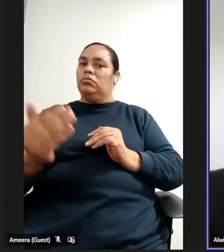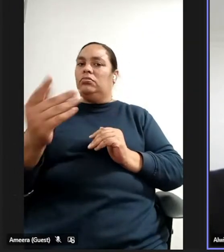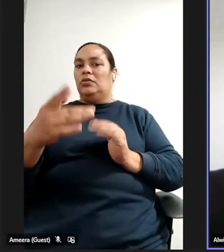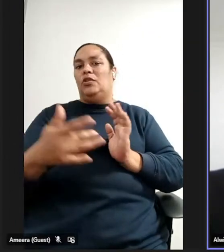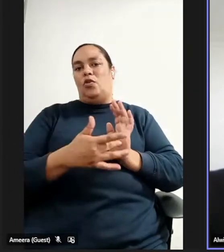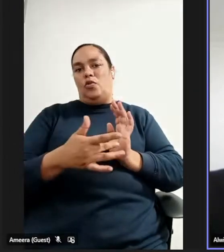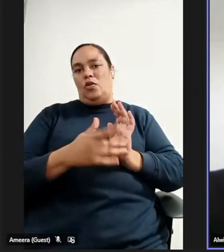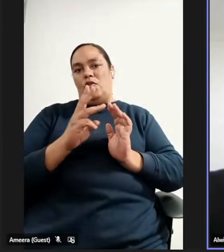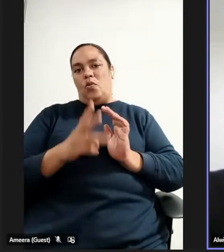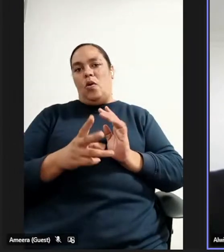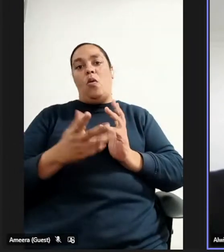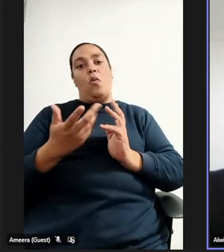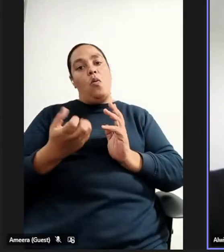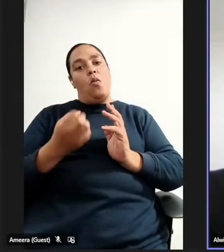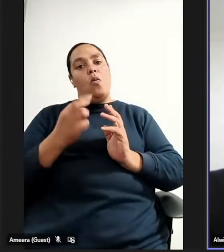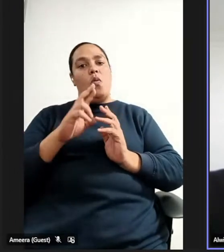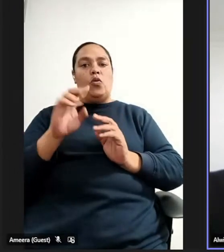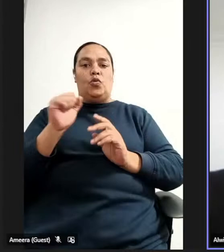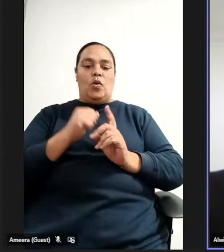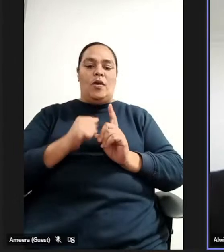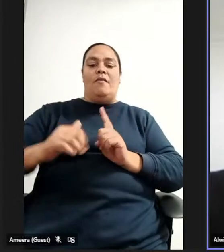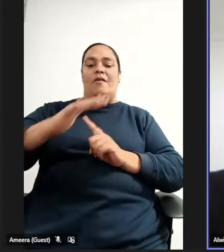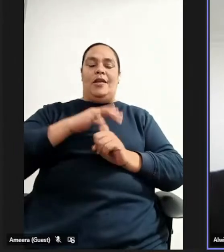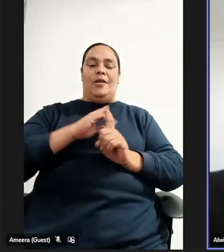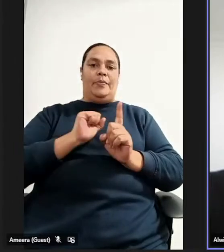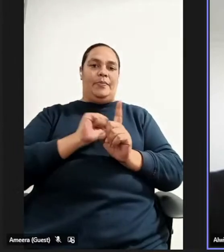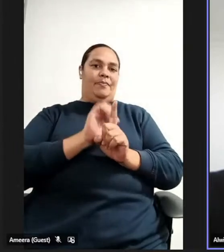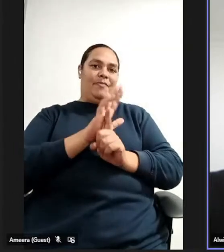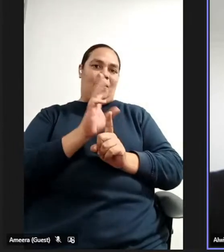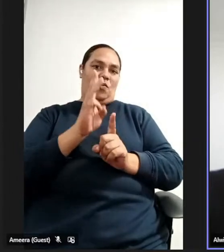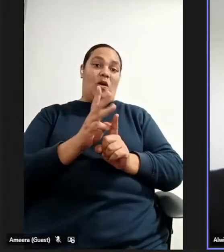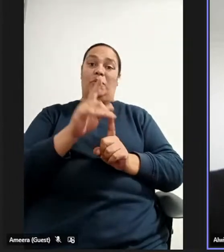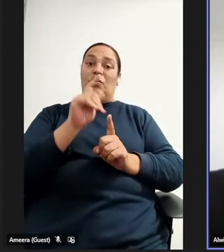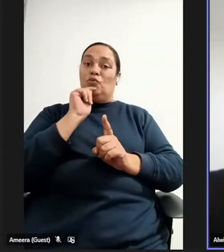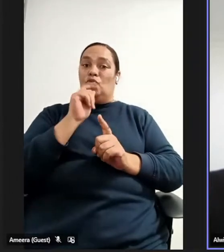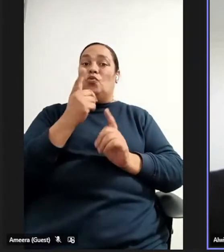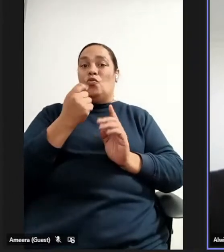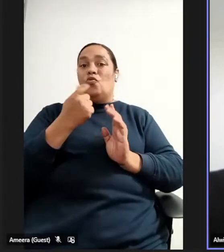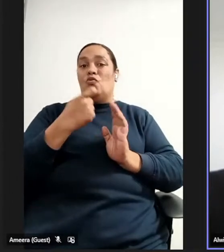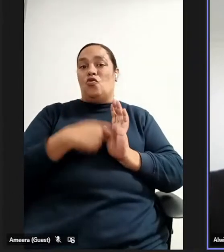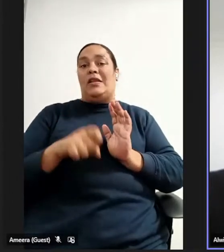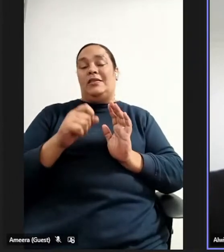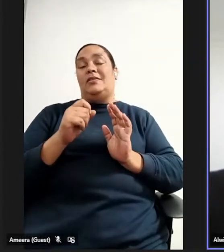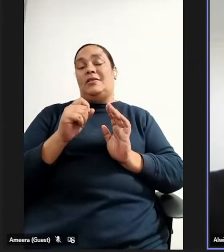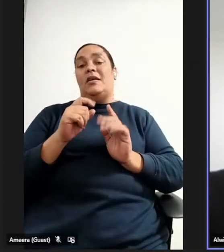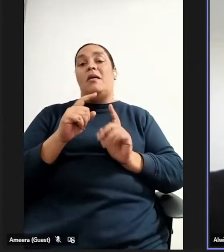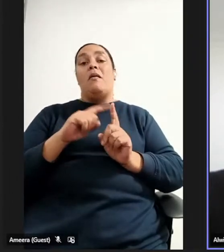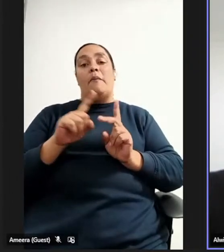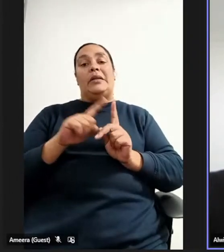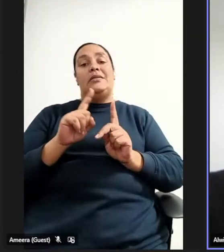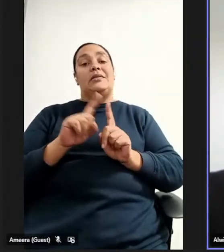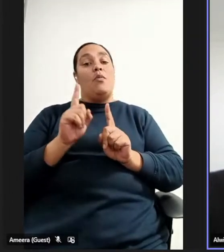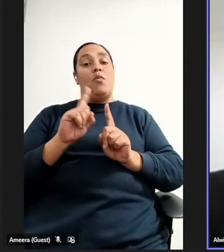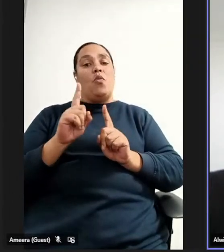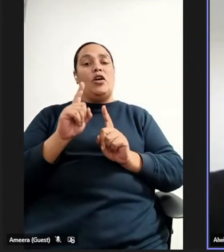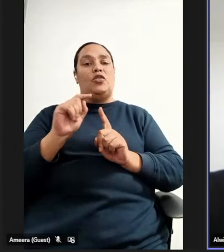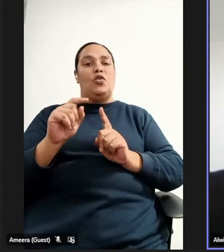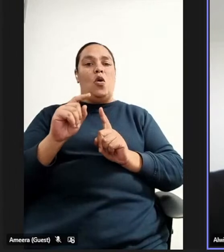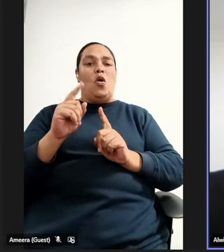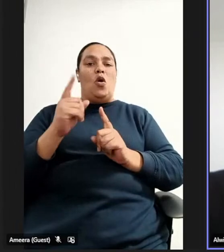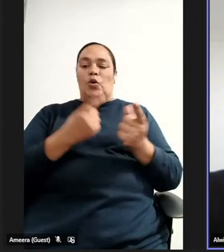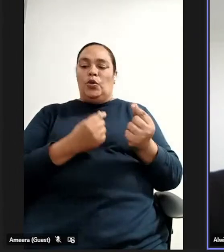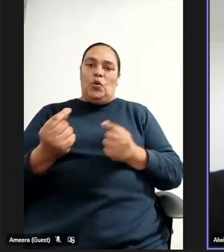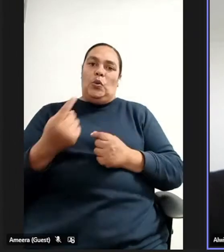the environmental impact. It will definitely be a cost factor. And it will also be the geography that will determine